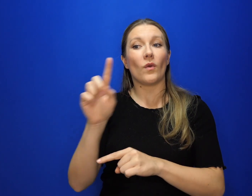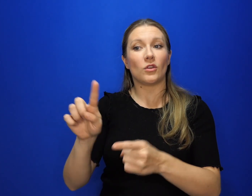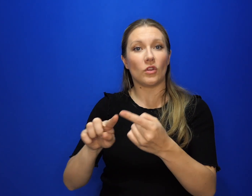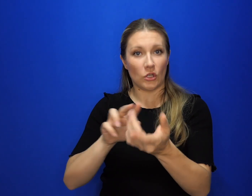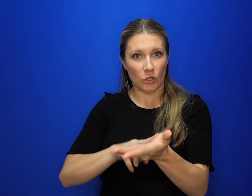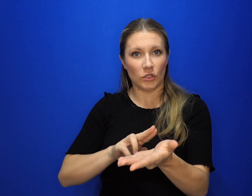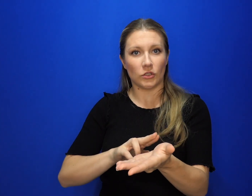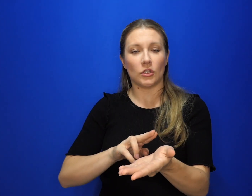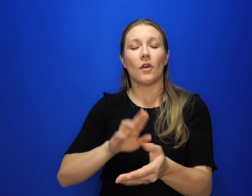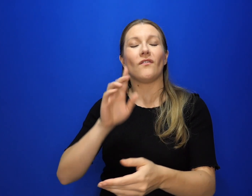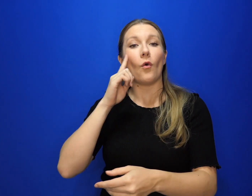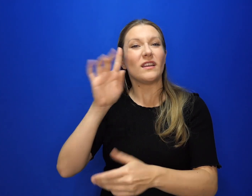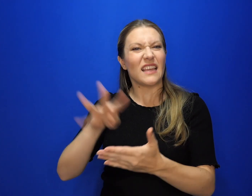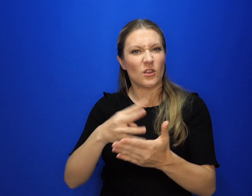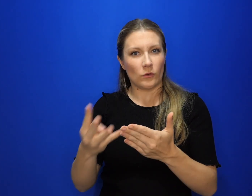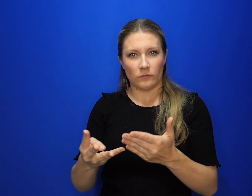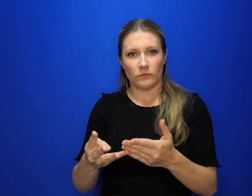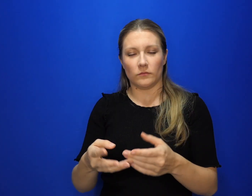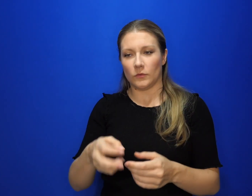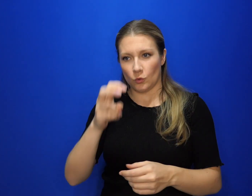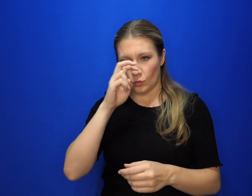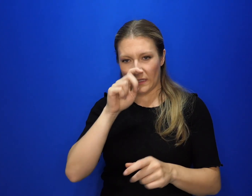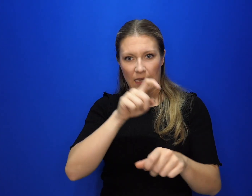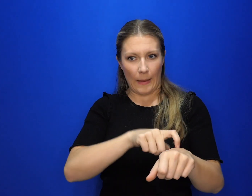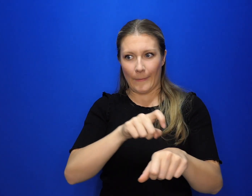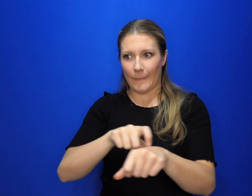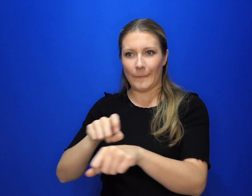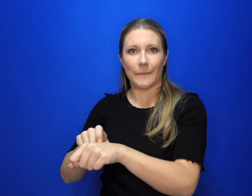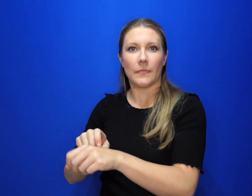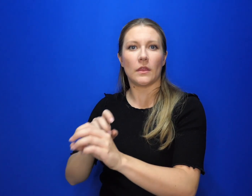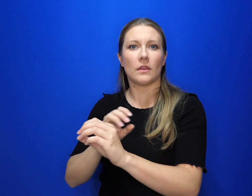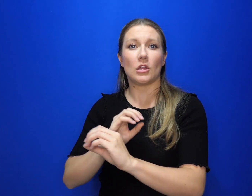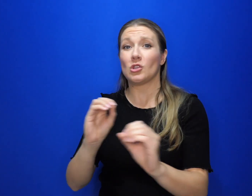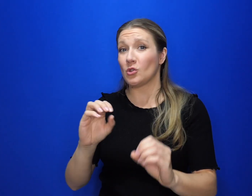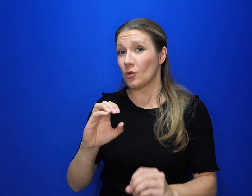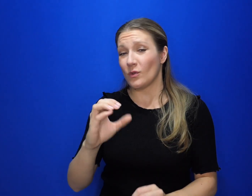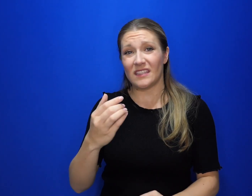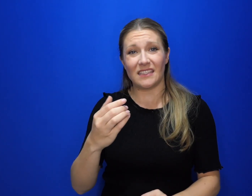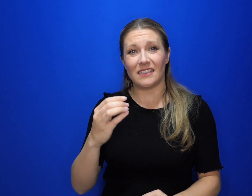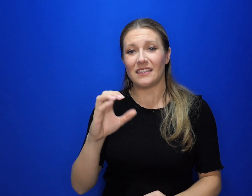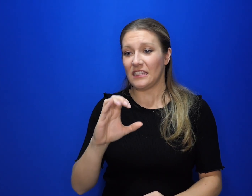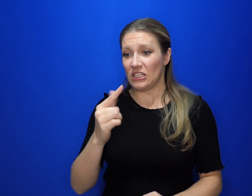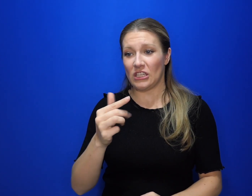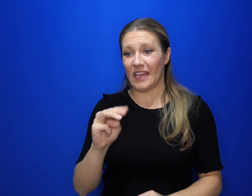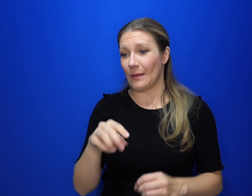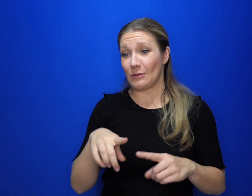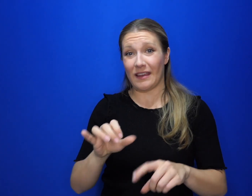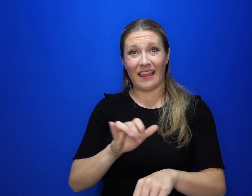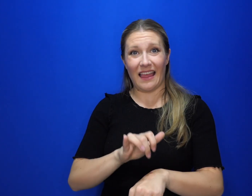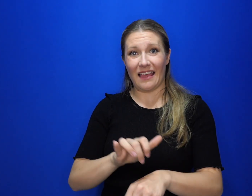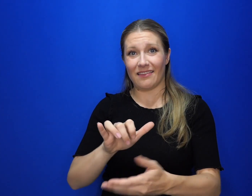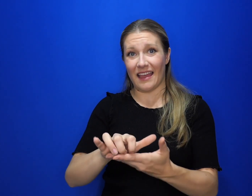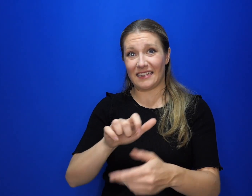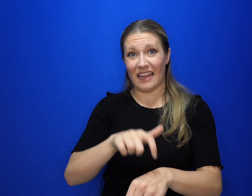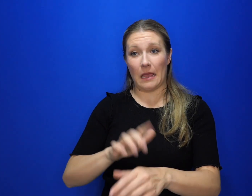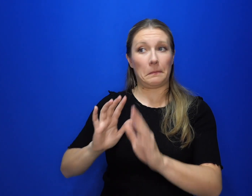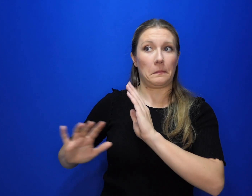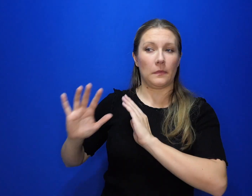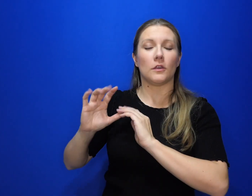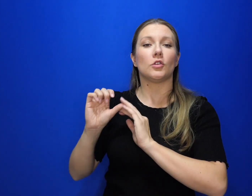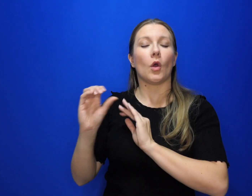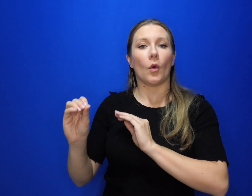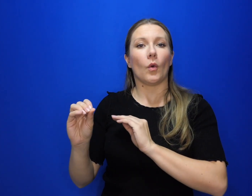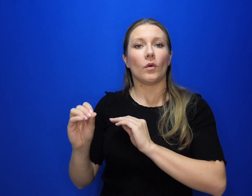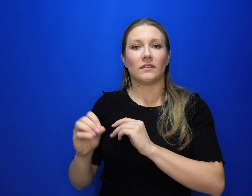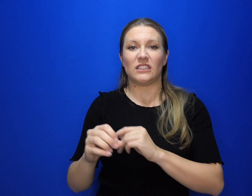nurse on a schedule. There was there's no CGM at that point. So she was